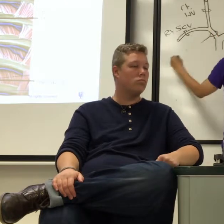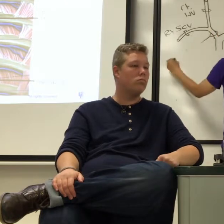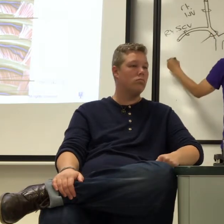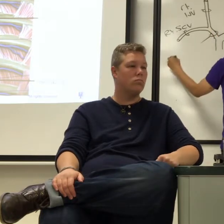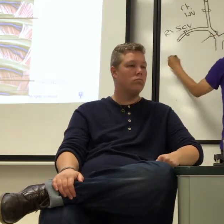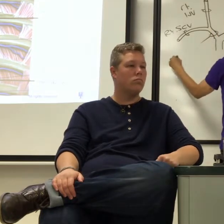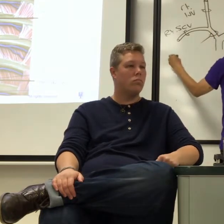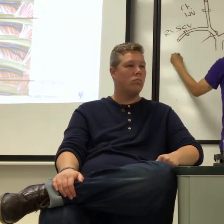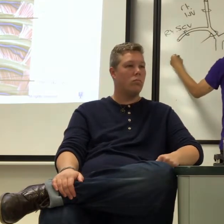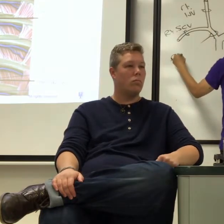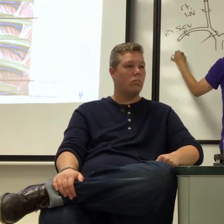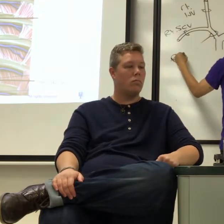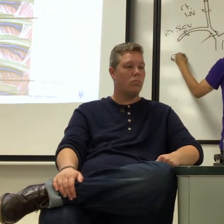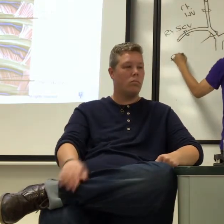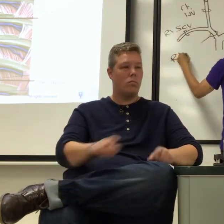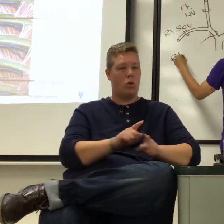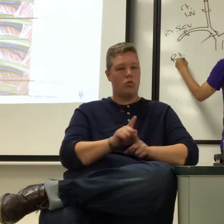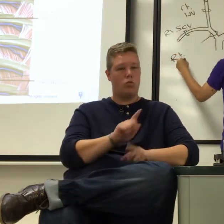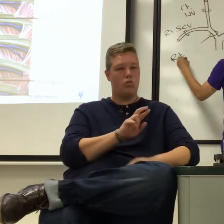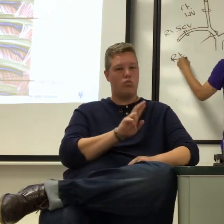brachiocephalic.